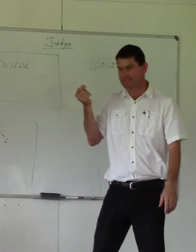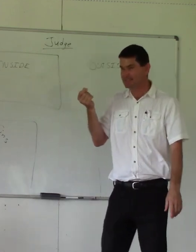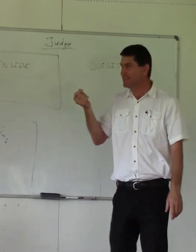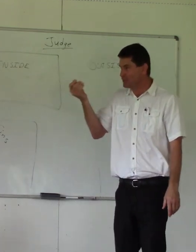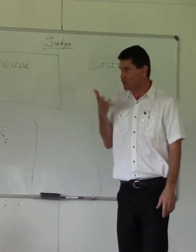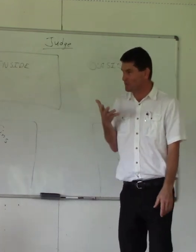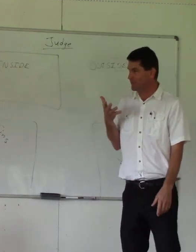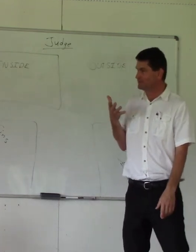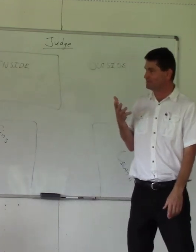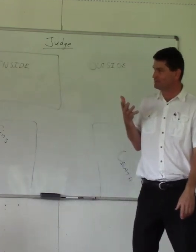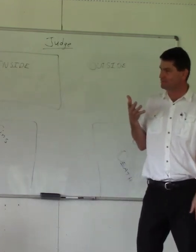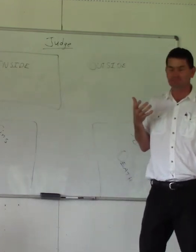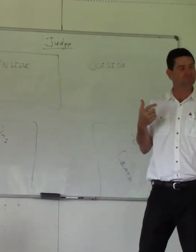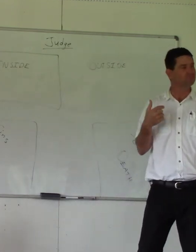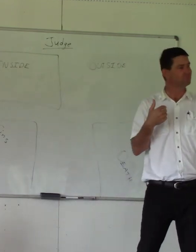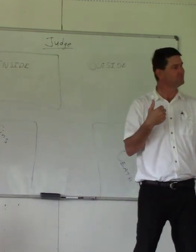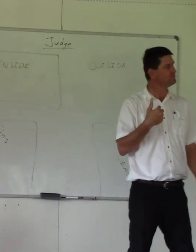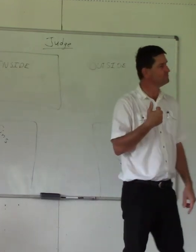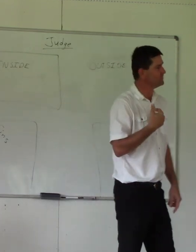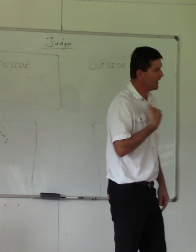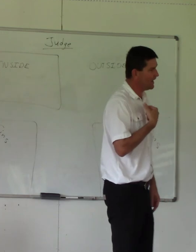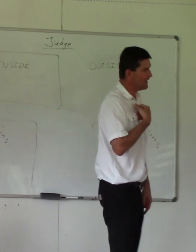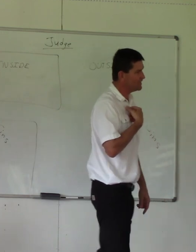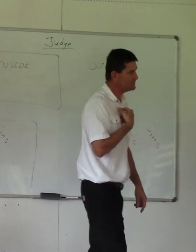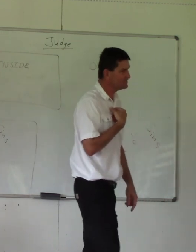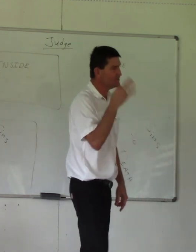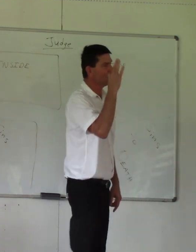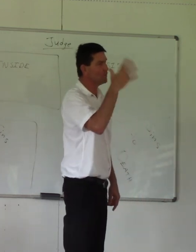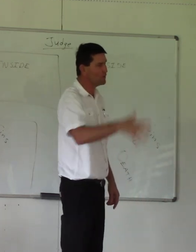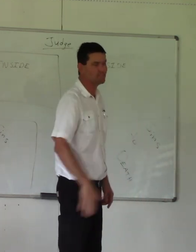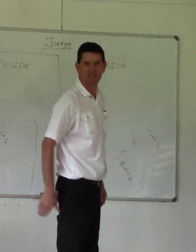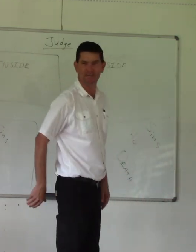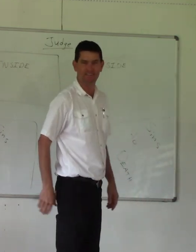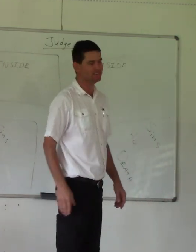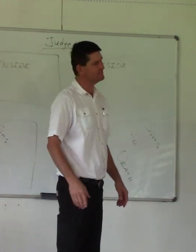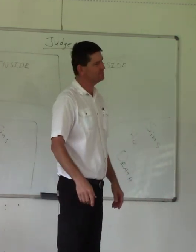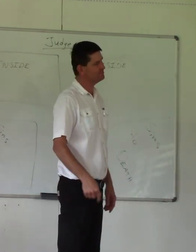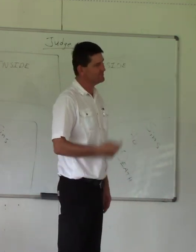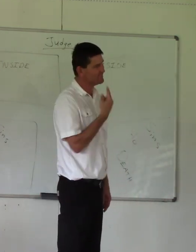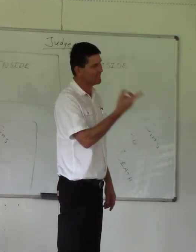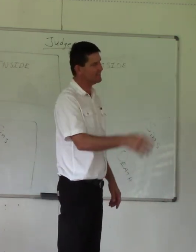And he told me, I, a preacher, said,